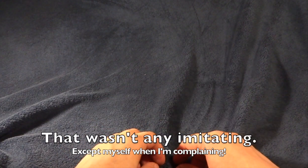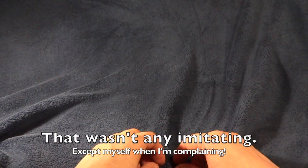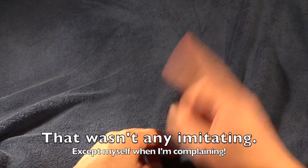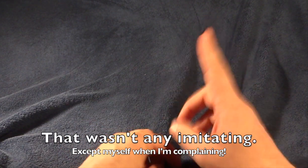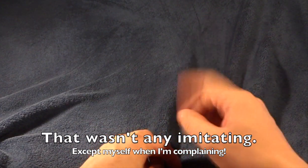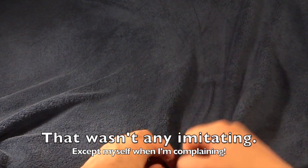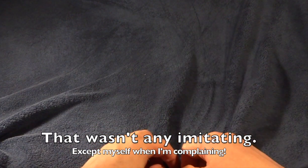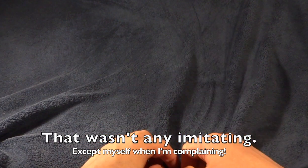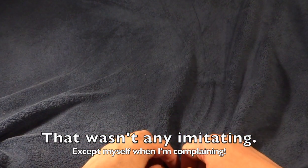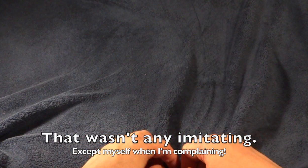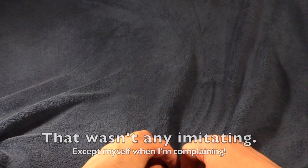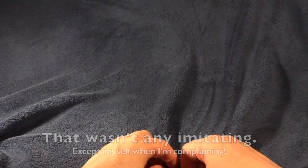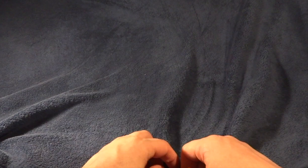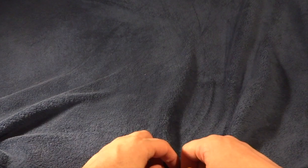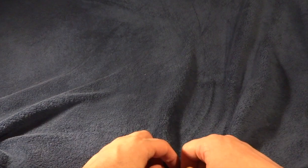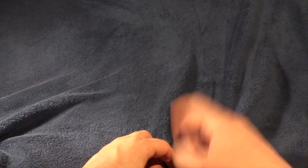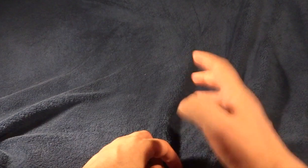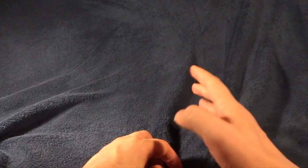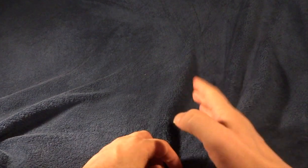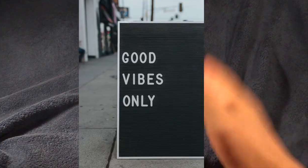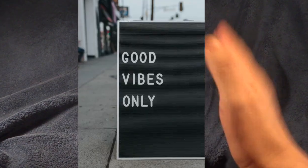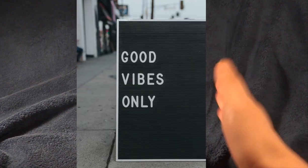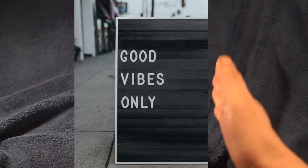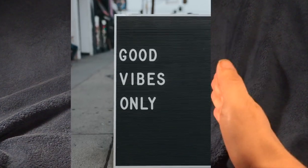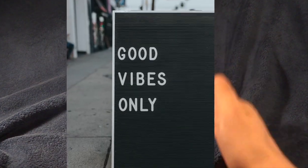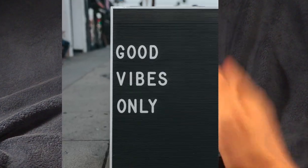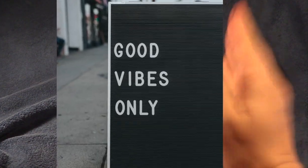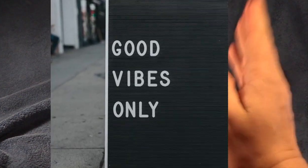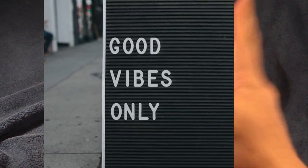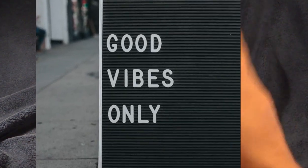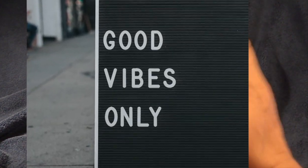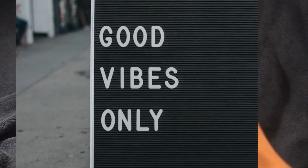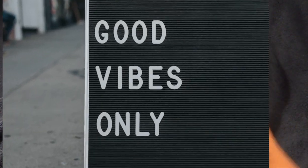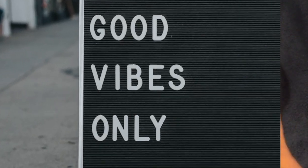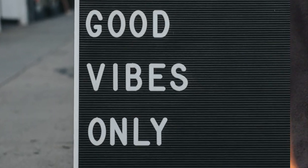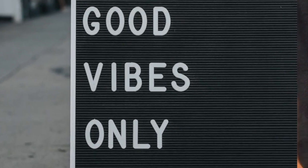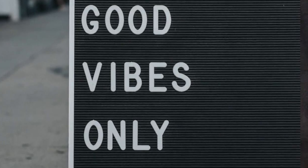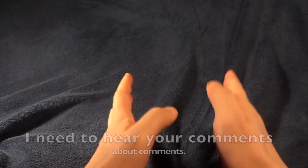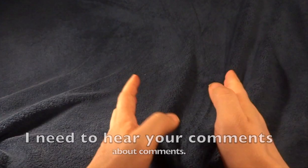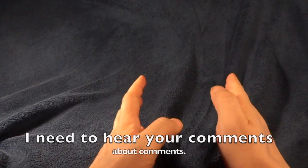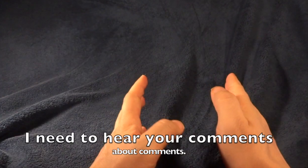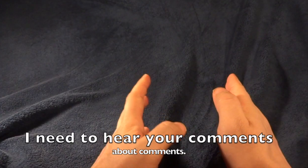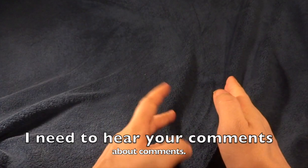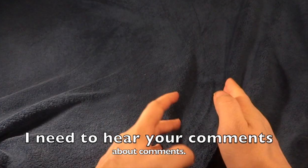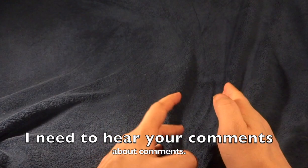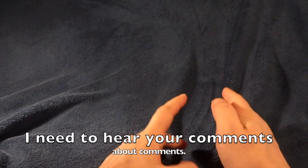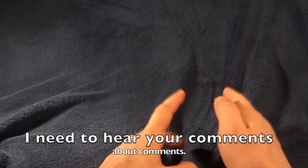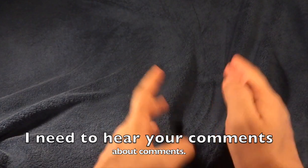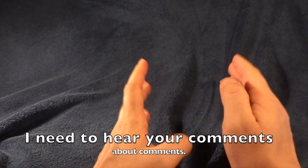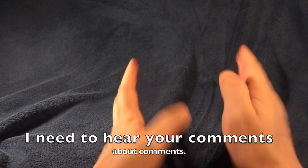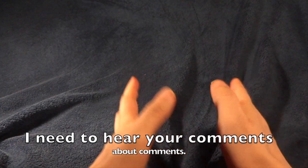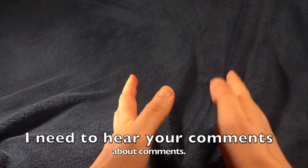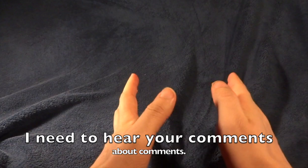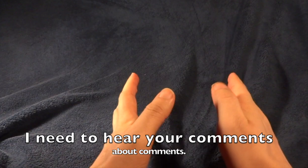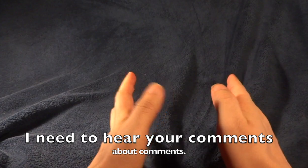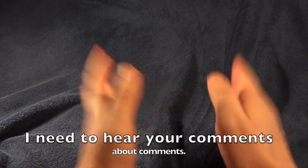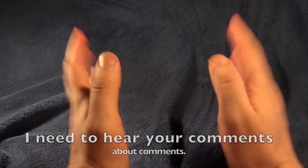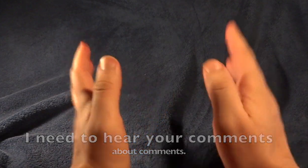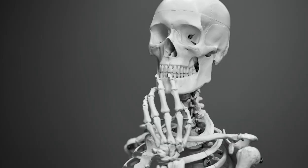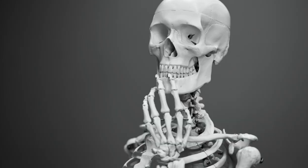I don't mean that kind of comment. Why I comment positive? At least I try to. This came to my mind again. I have been